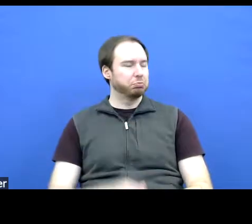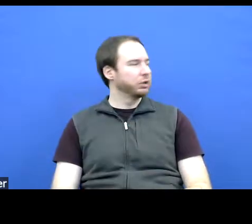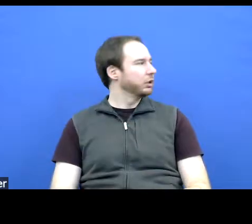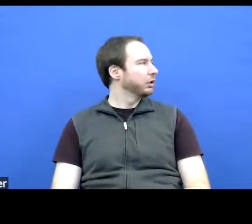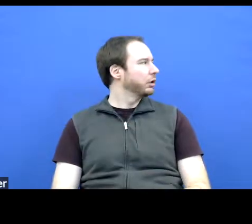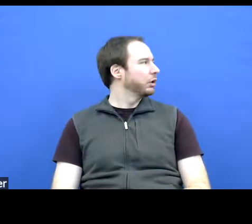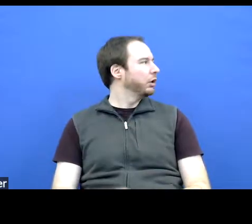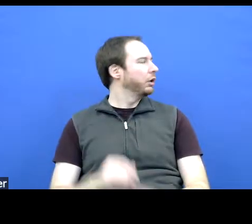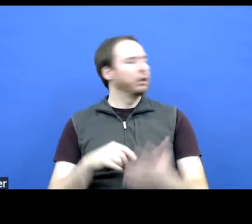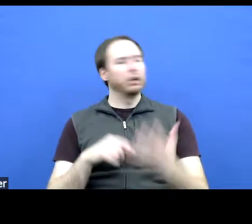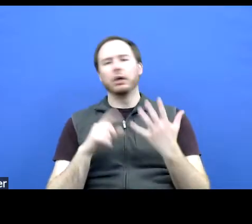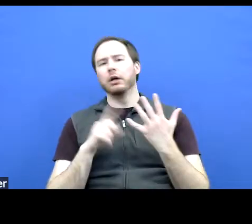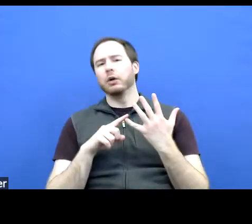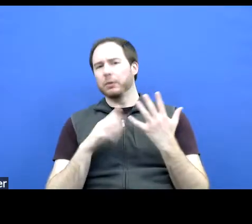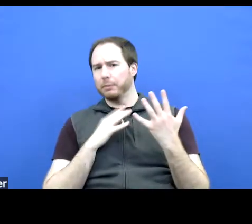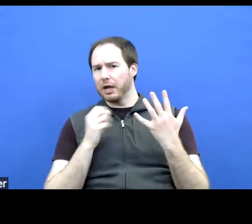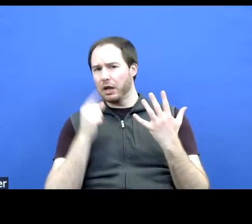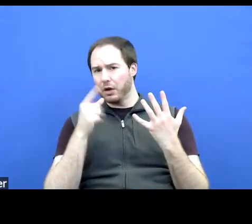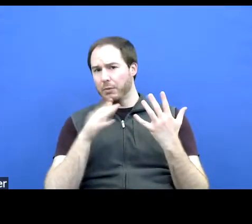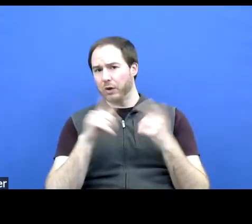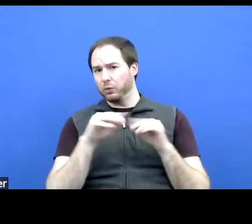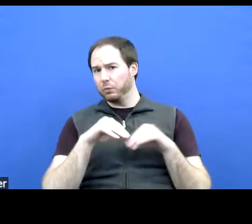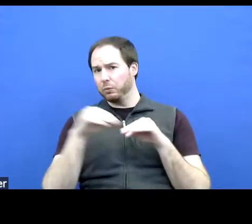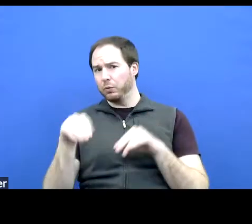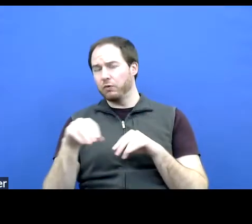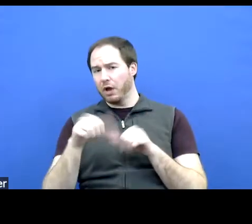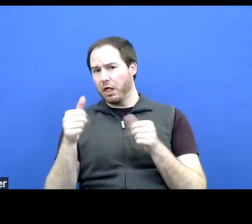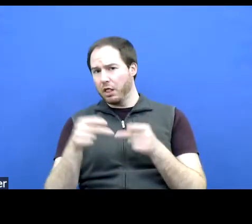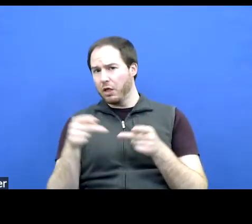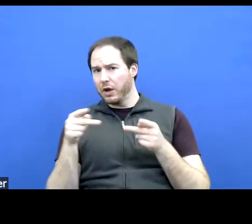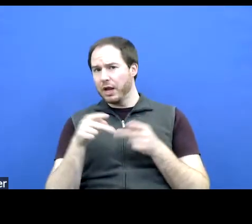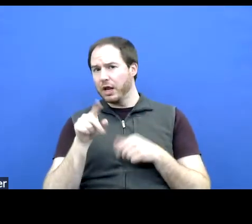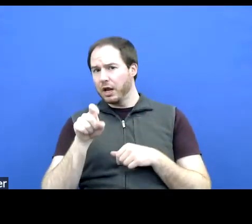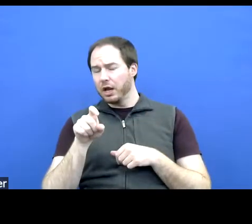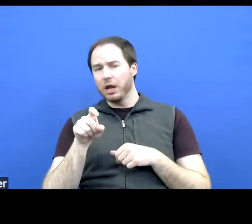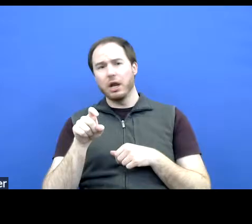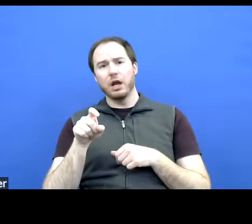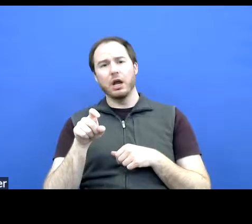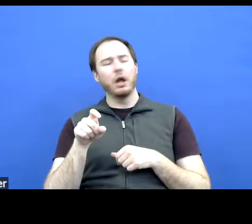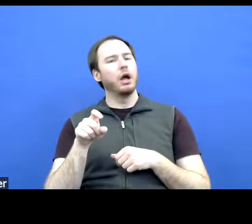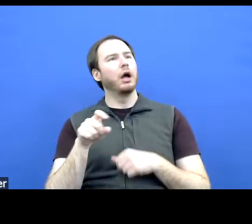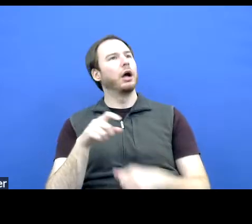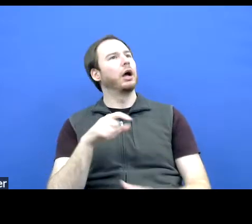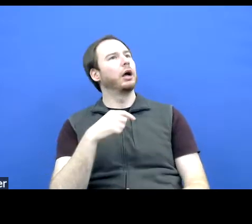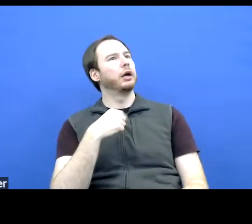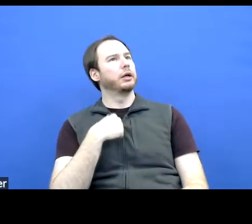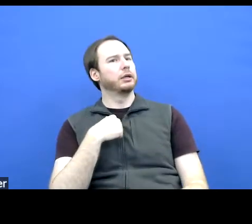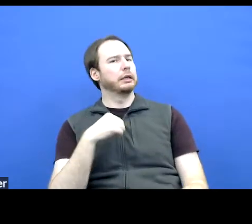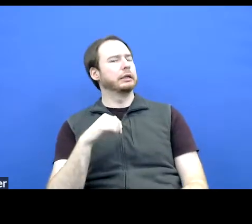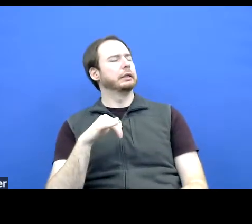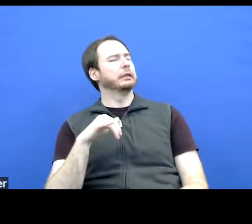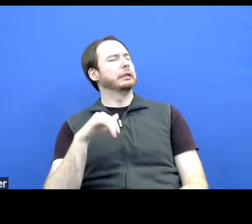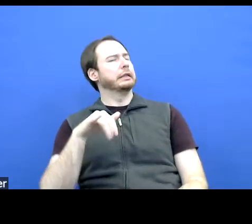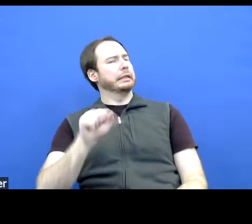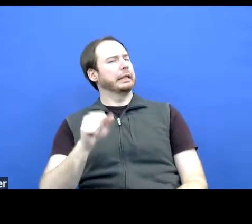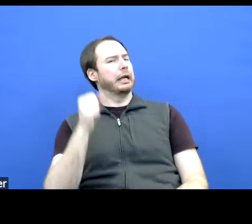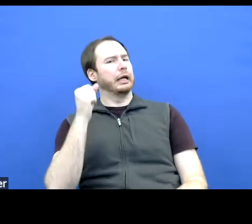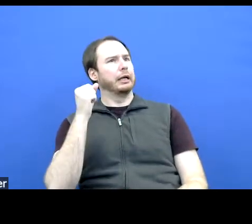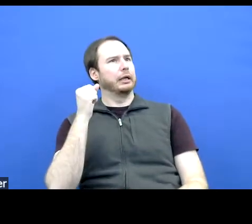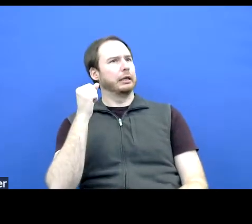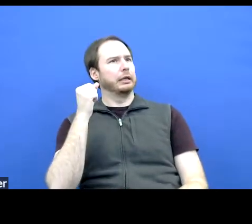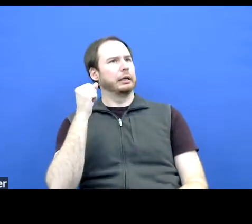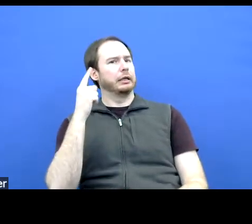So, is it our understanding you're moving to a different location? Are you moving to a different location? Yes, but it's